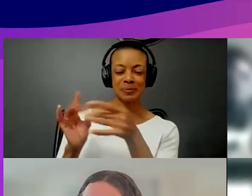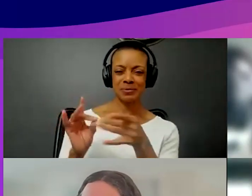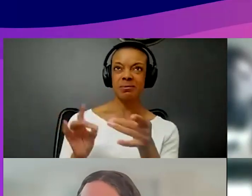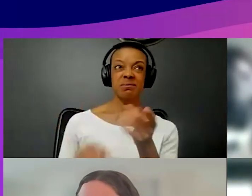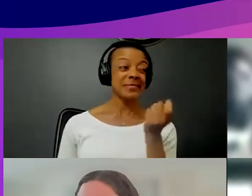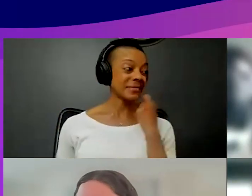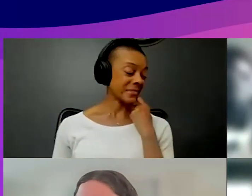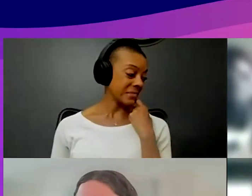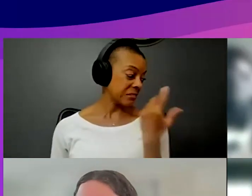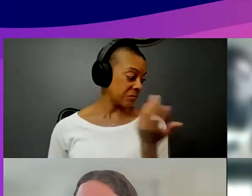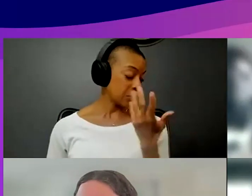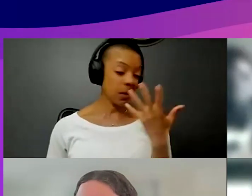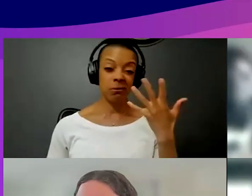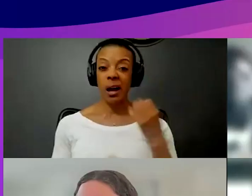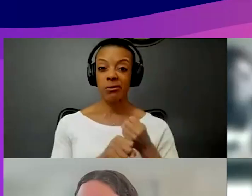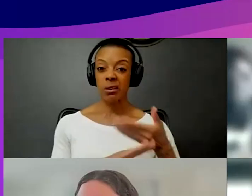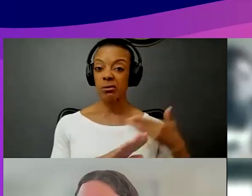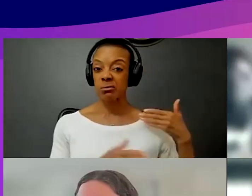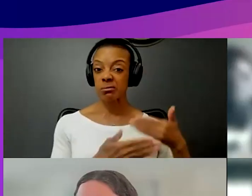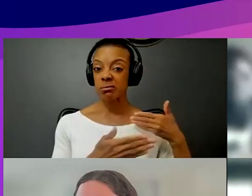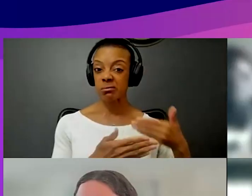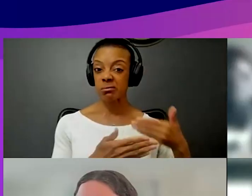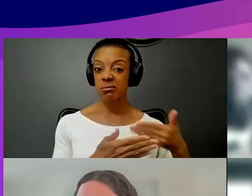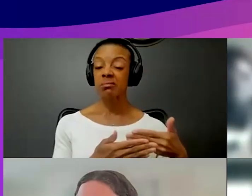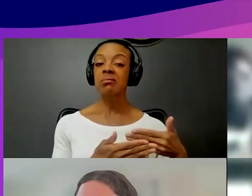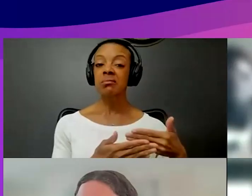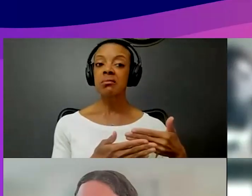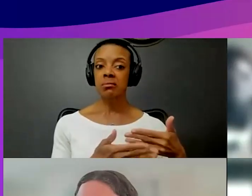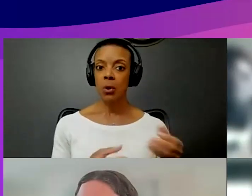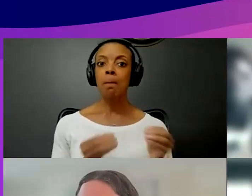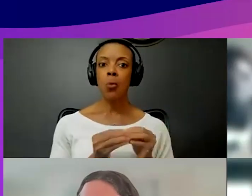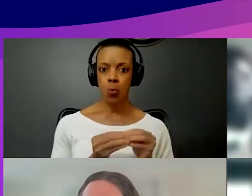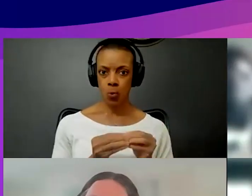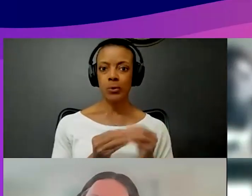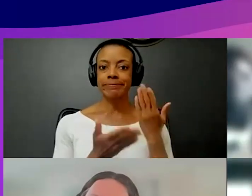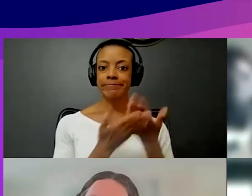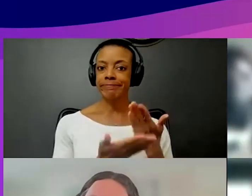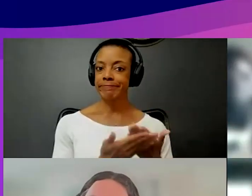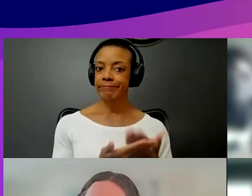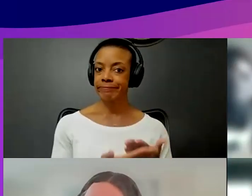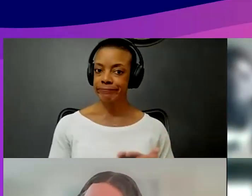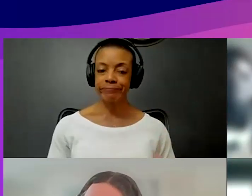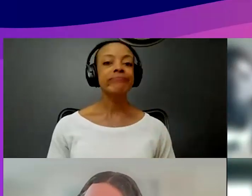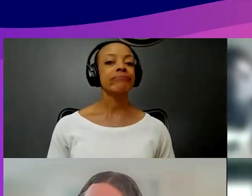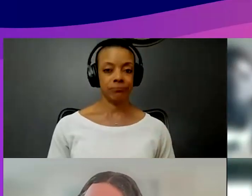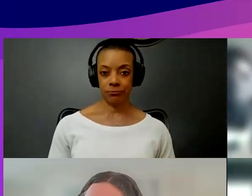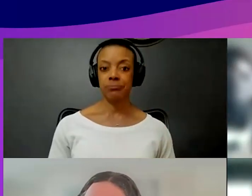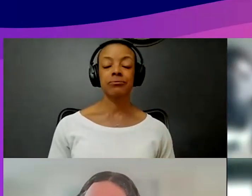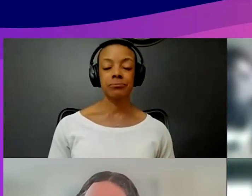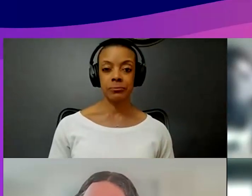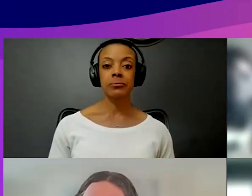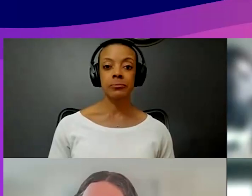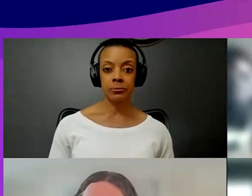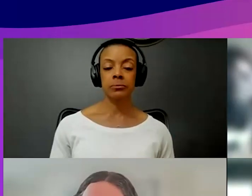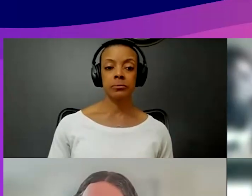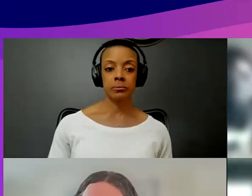last sort of 5 years or so, there's more and more evidence that's coming into play that like